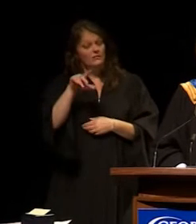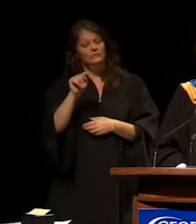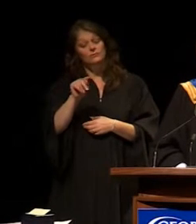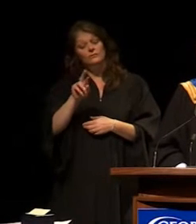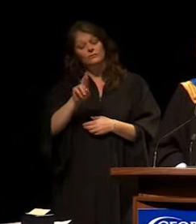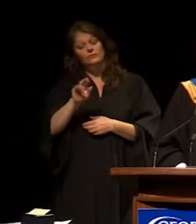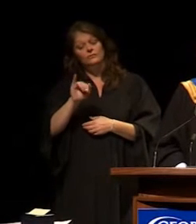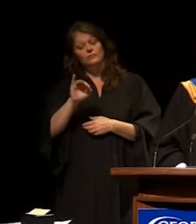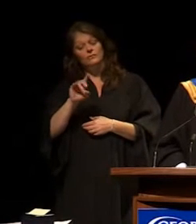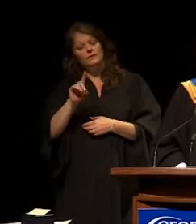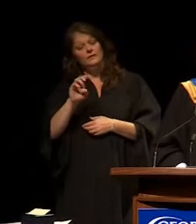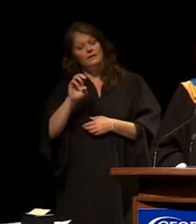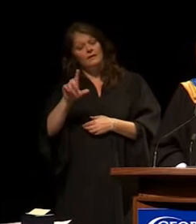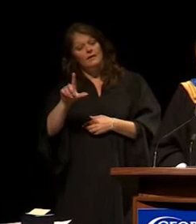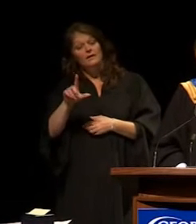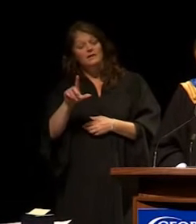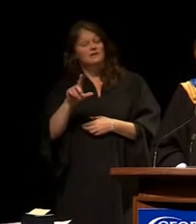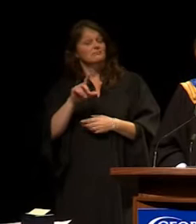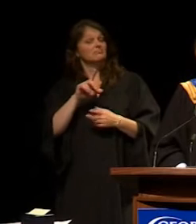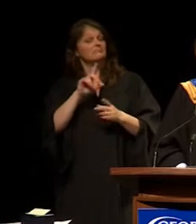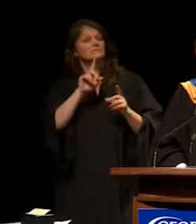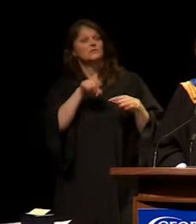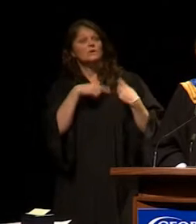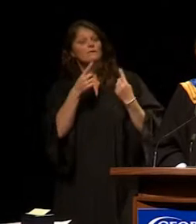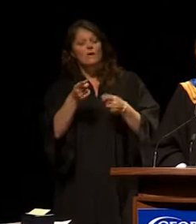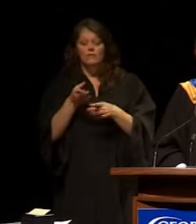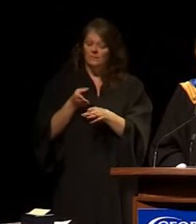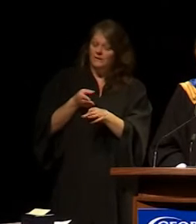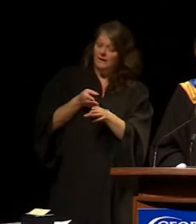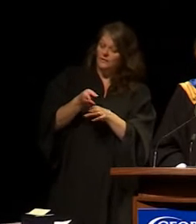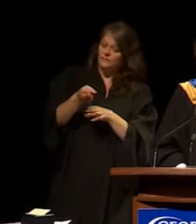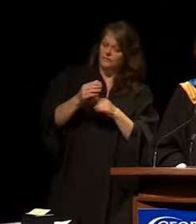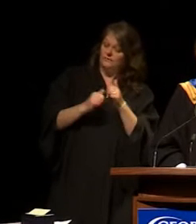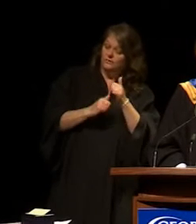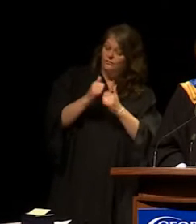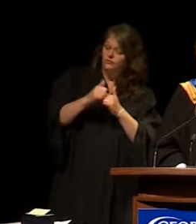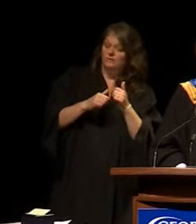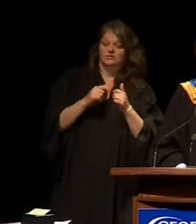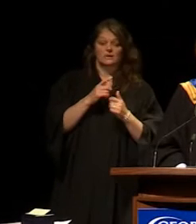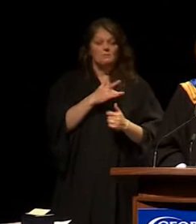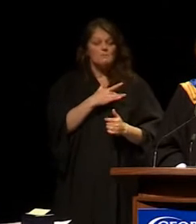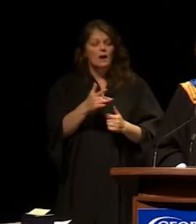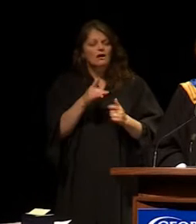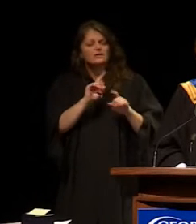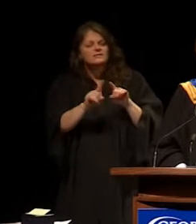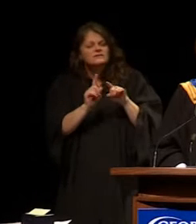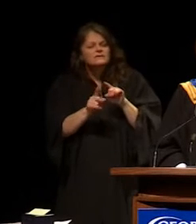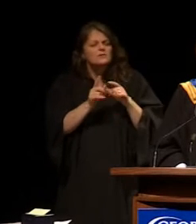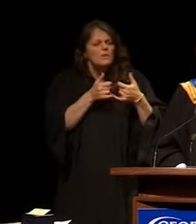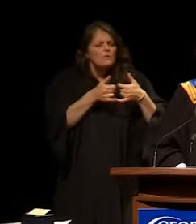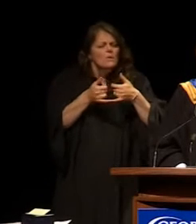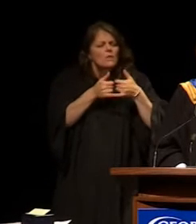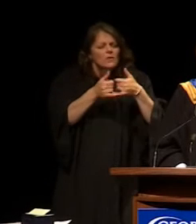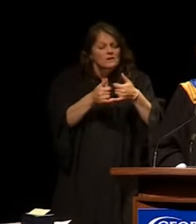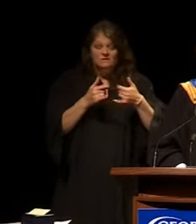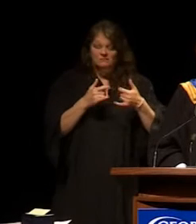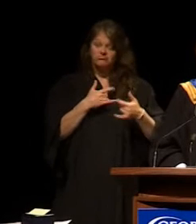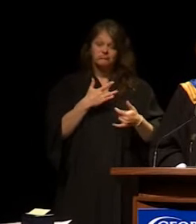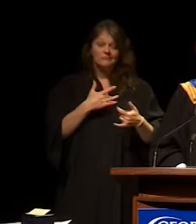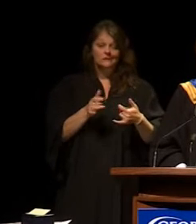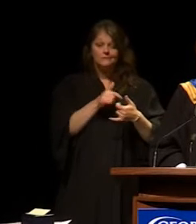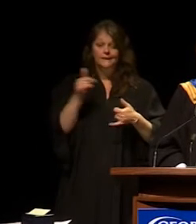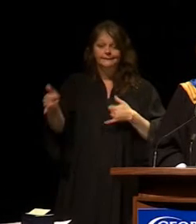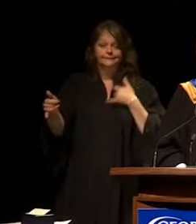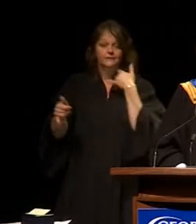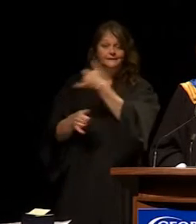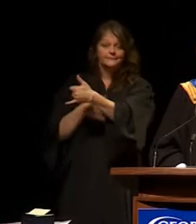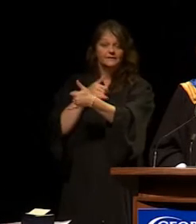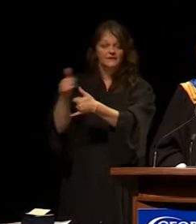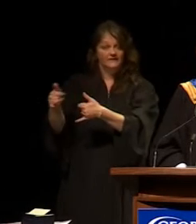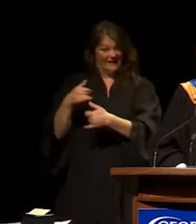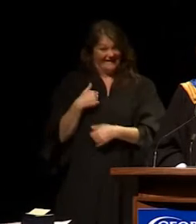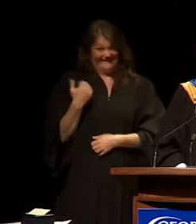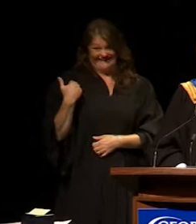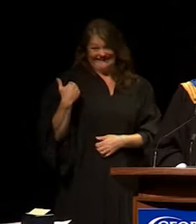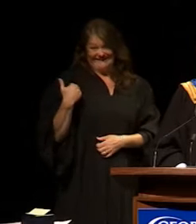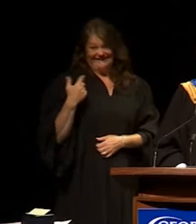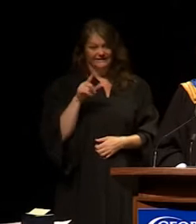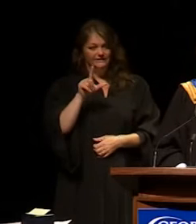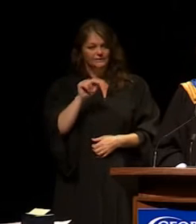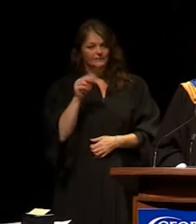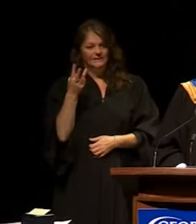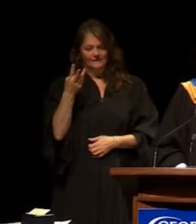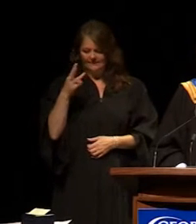industrial accolade and most recently was recognized again in 2016